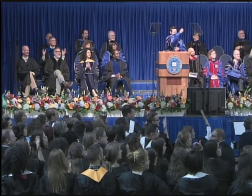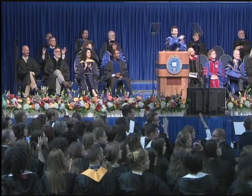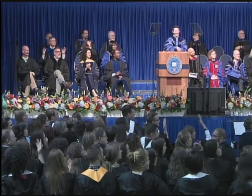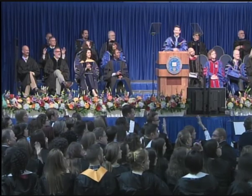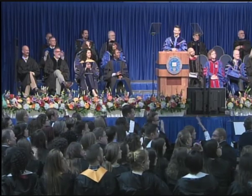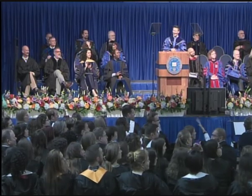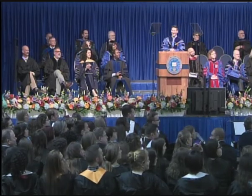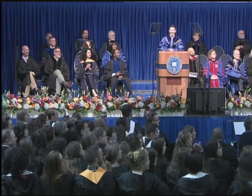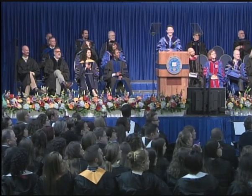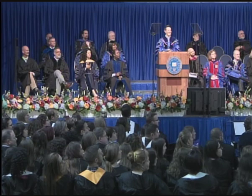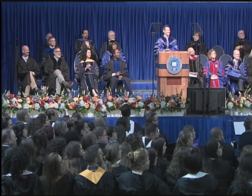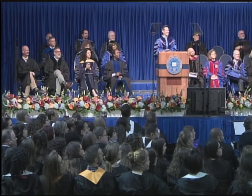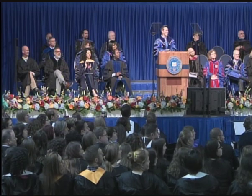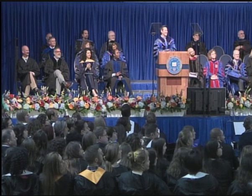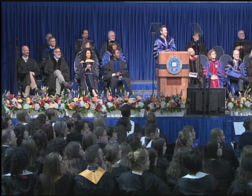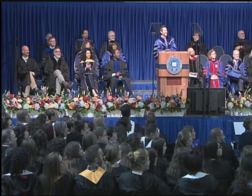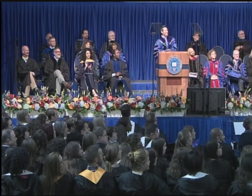Come on down, Danielle.